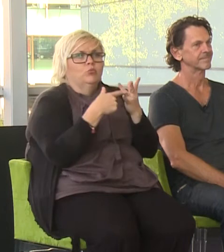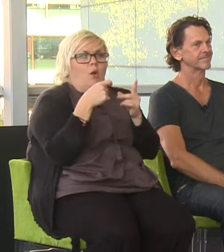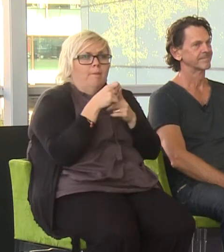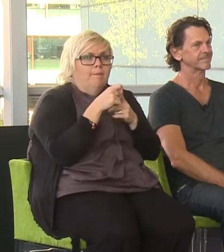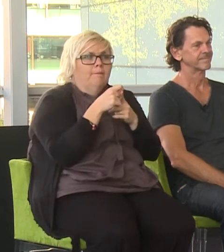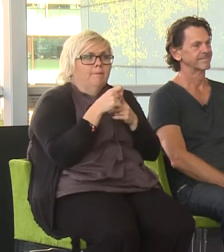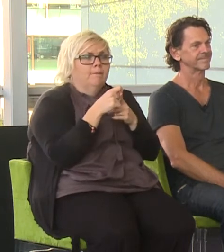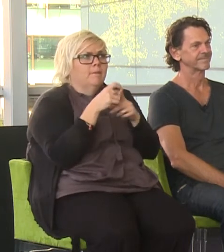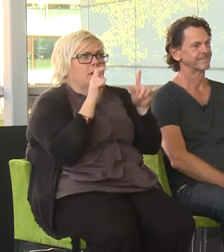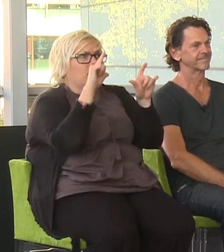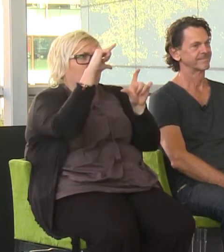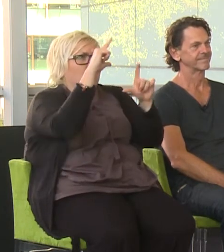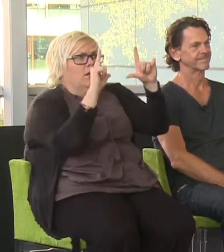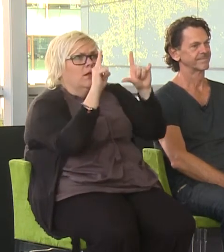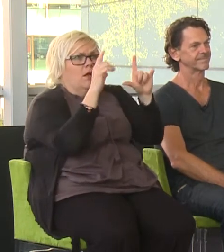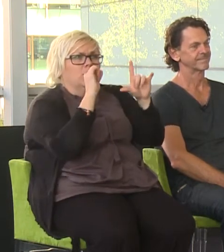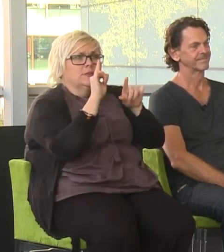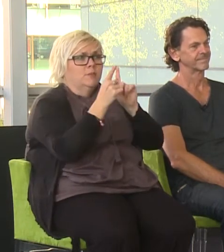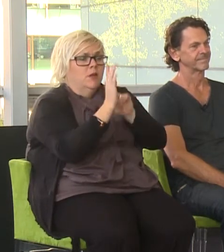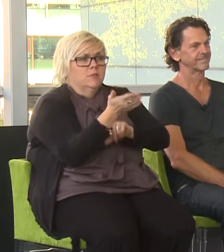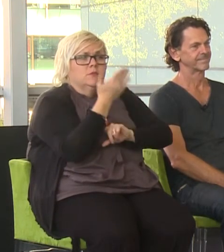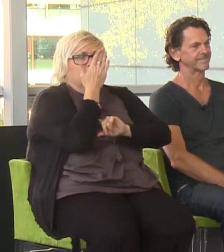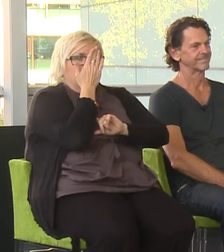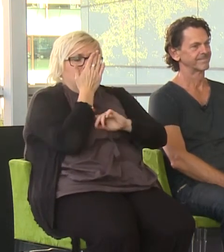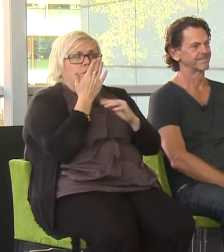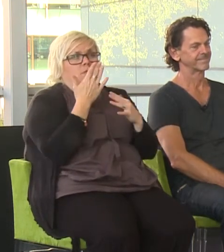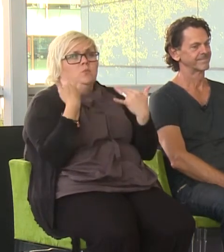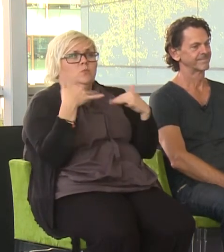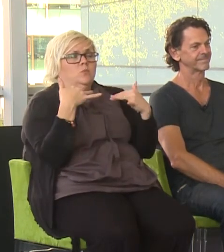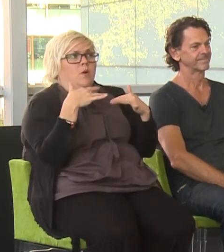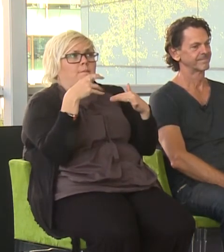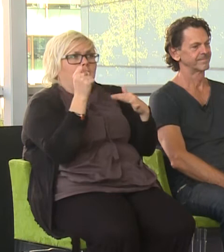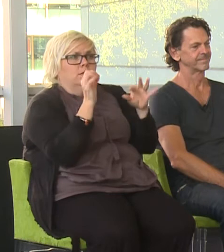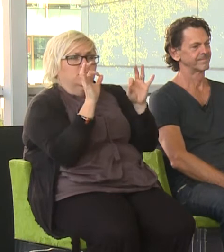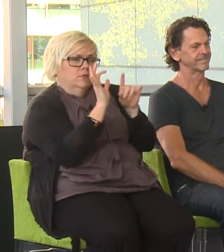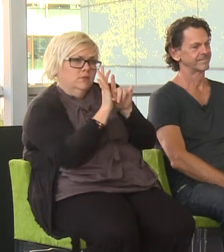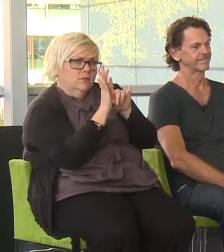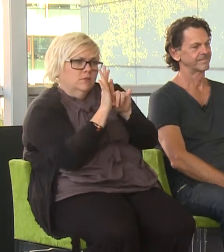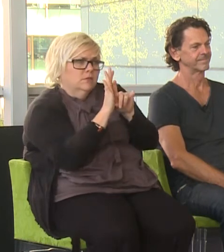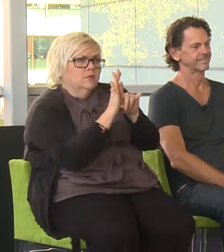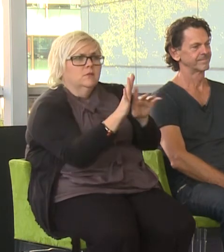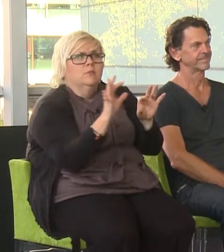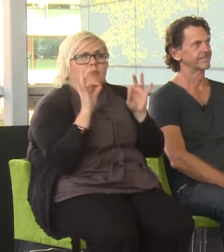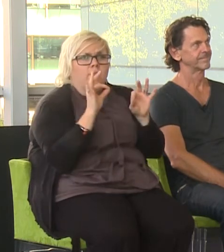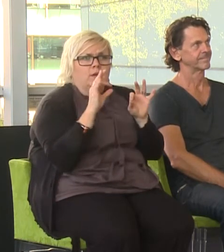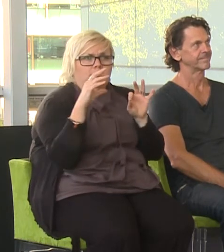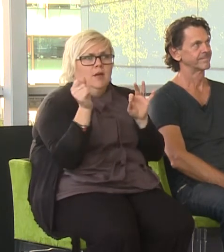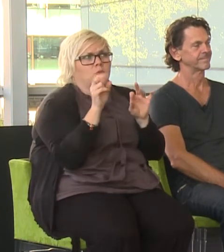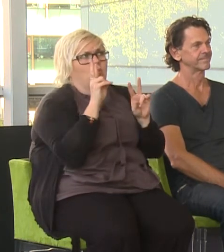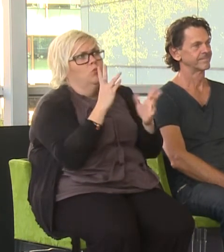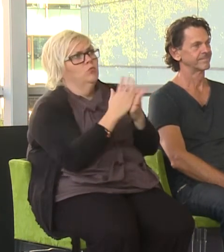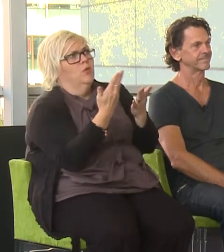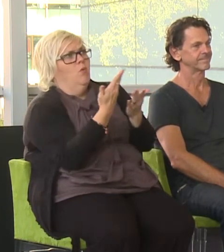in the frame, right up in your face. They're hero props, and the quality of that object has to be exceptional to be authentic on